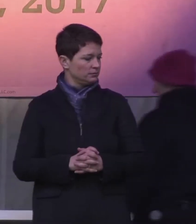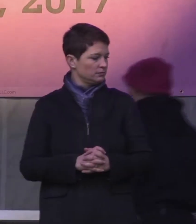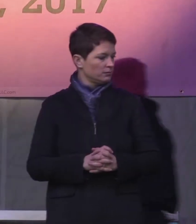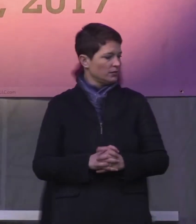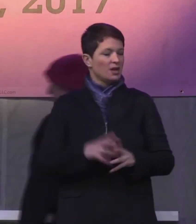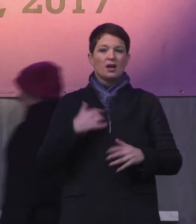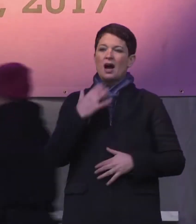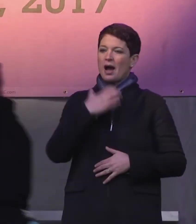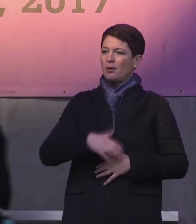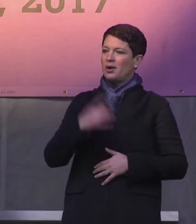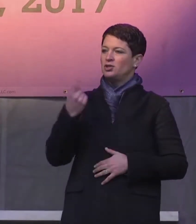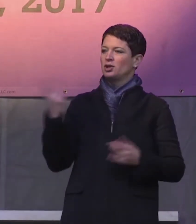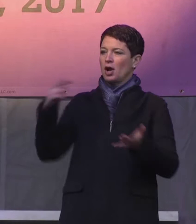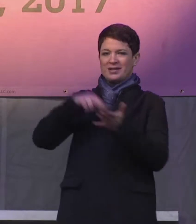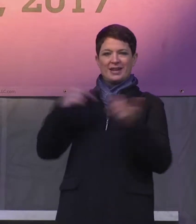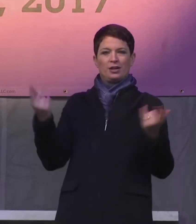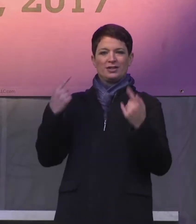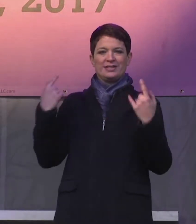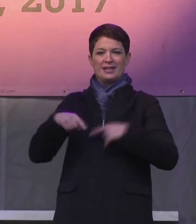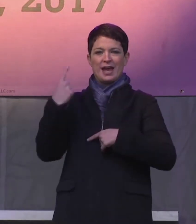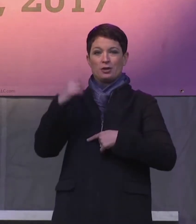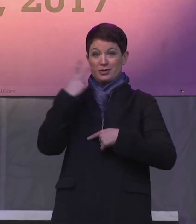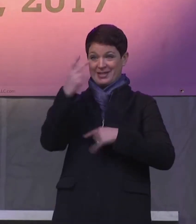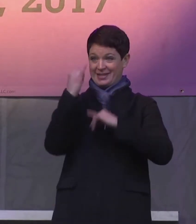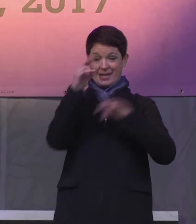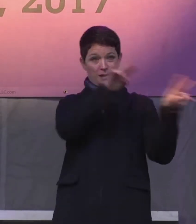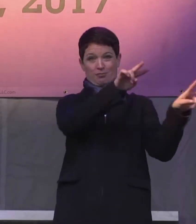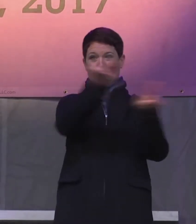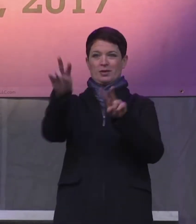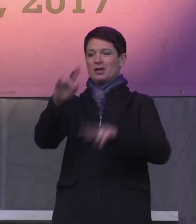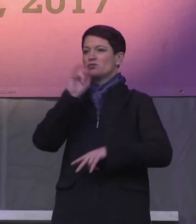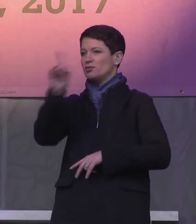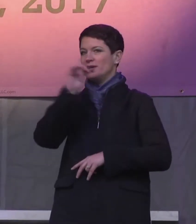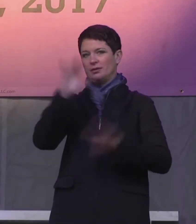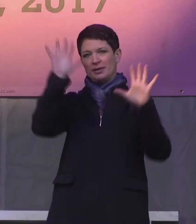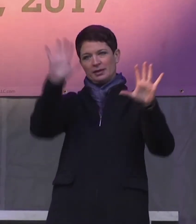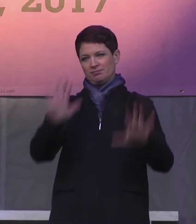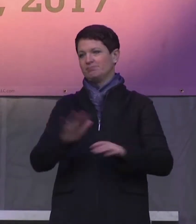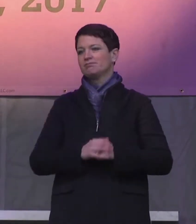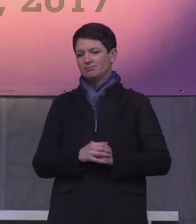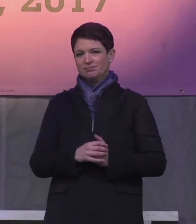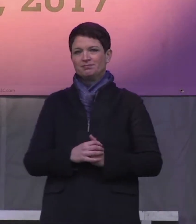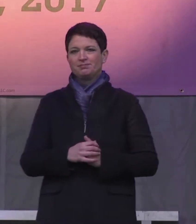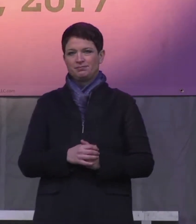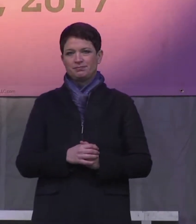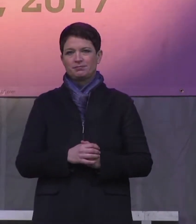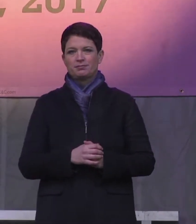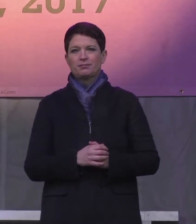I wish all of you could be up here today to see what I am seeing. This is truly incredible.